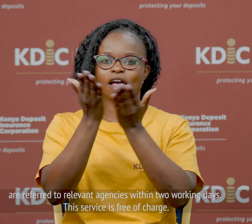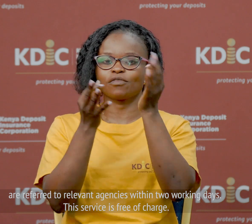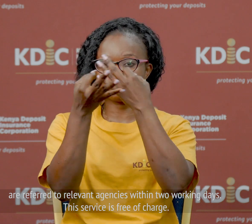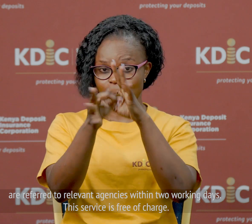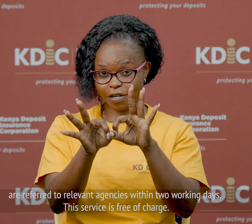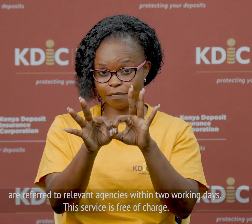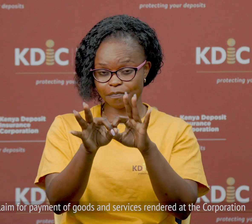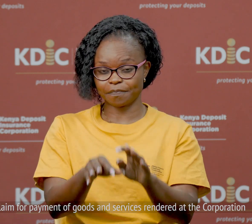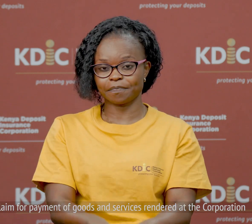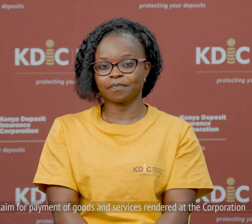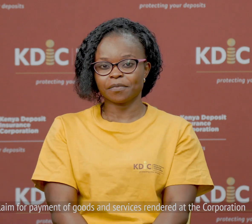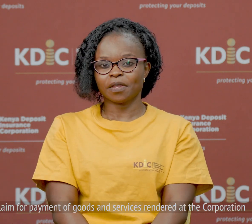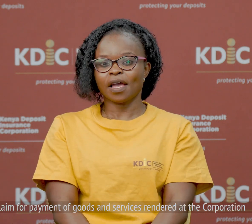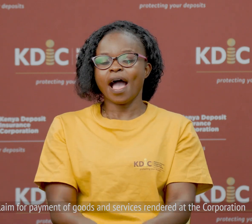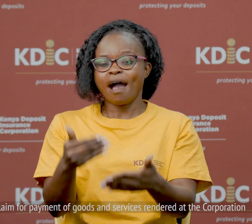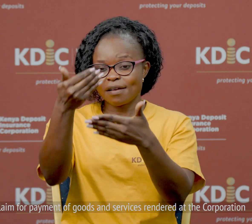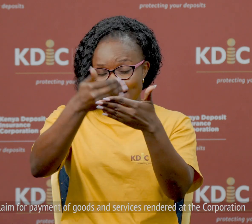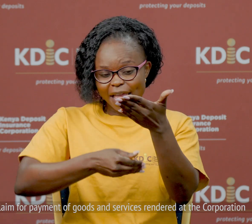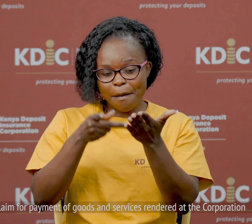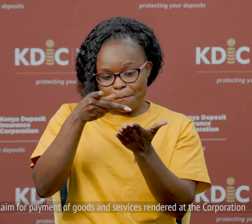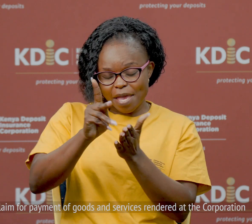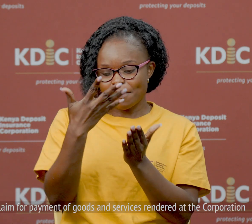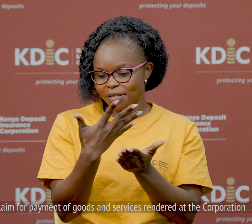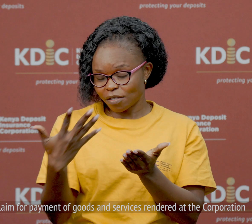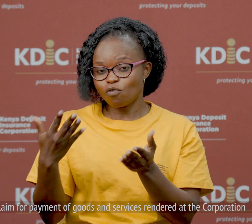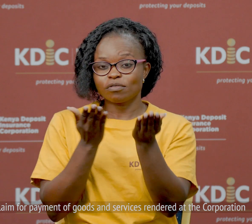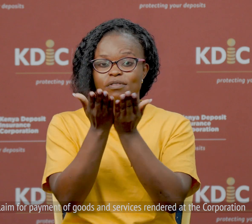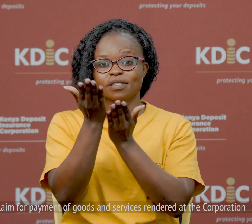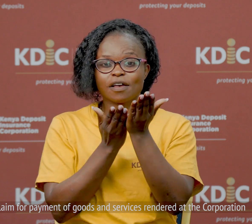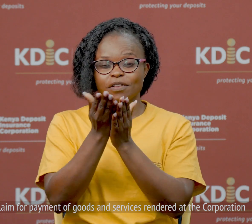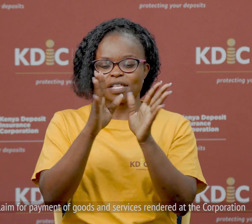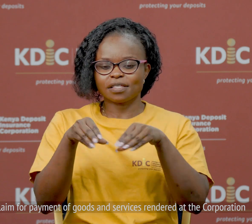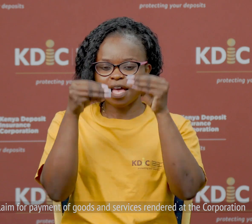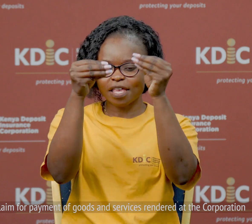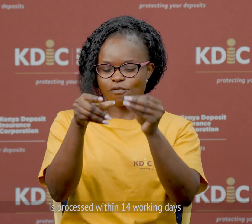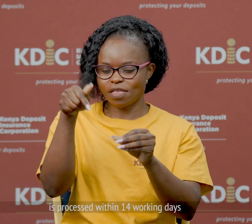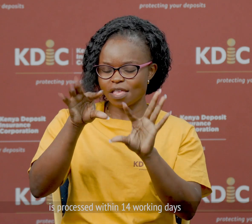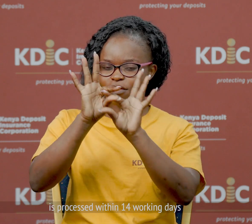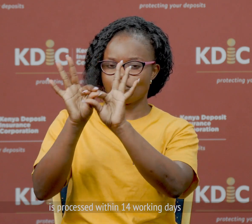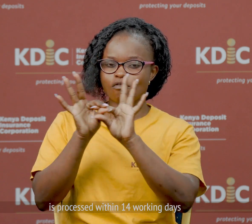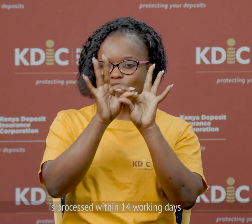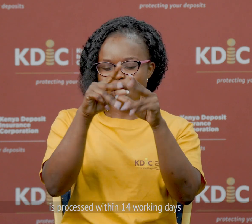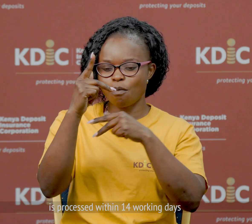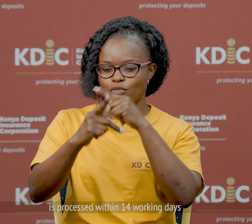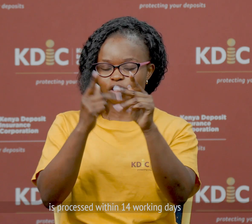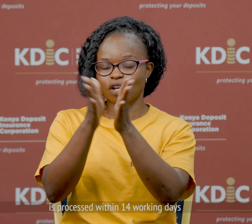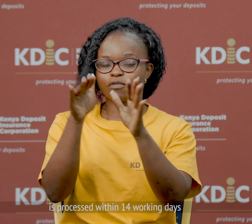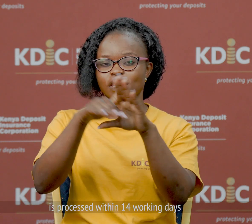of charge. A claim for payment of goods and services rendered at the corporation is processed within 14 working